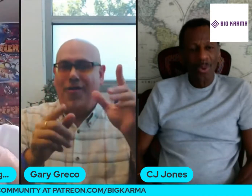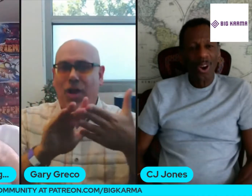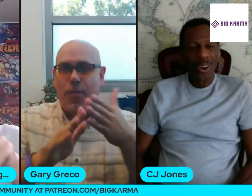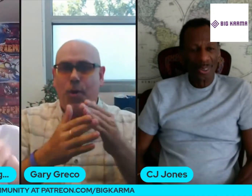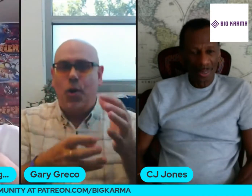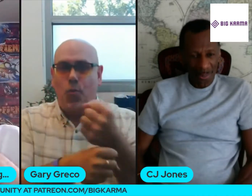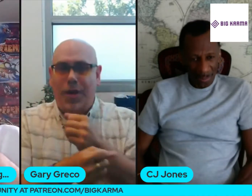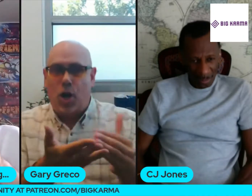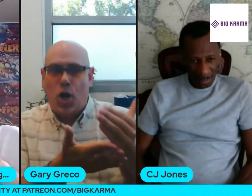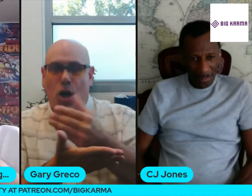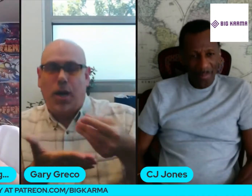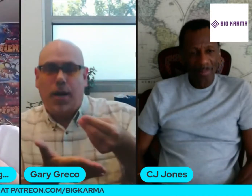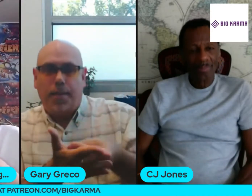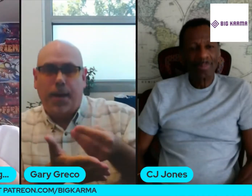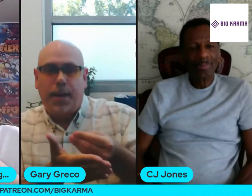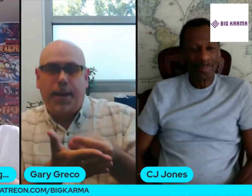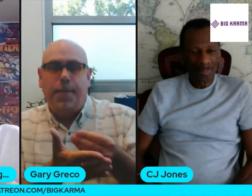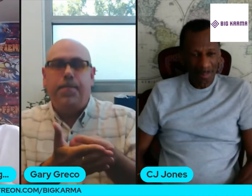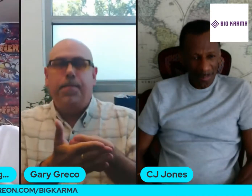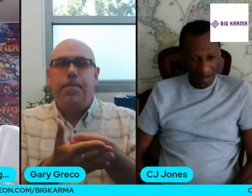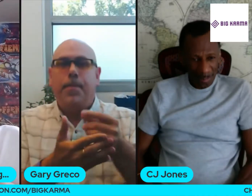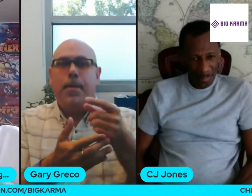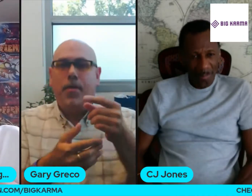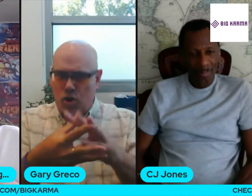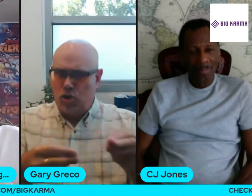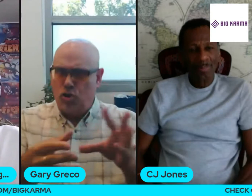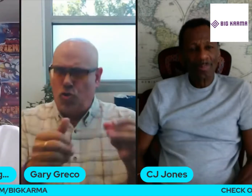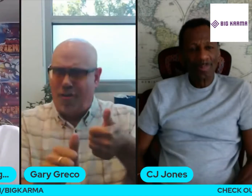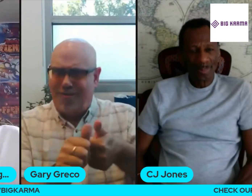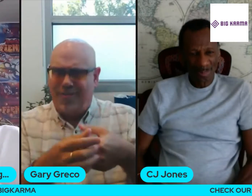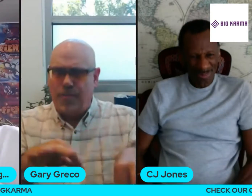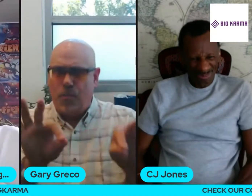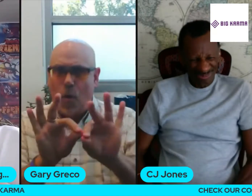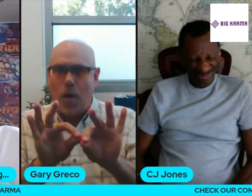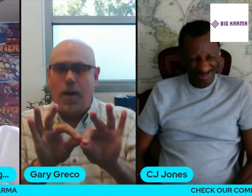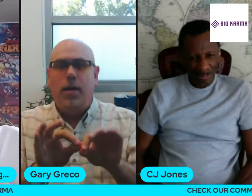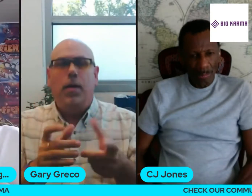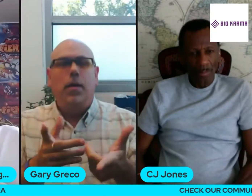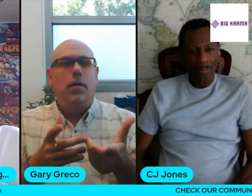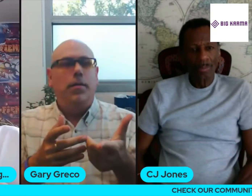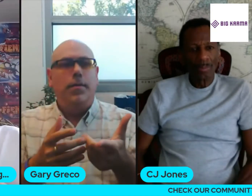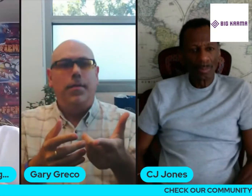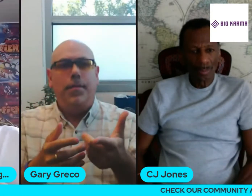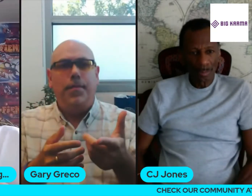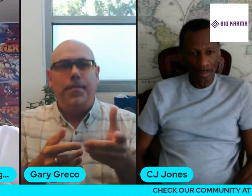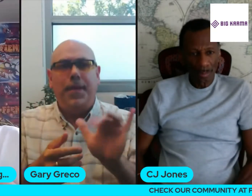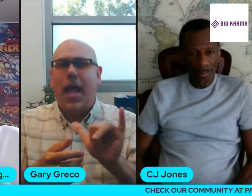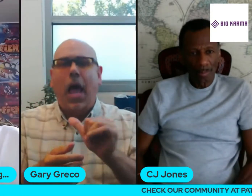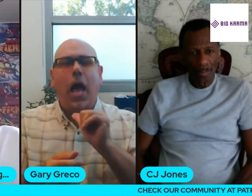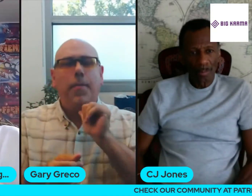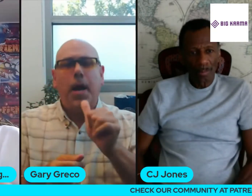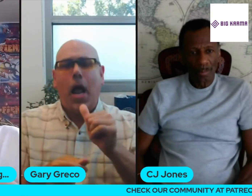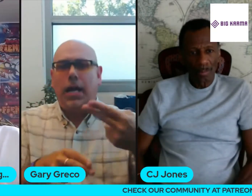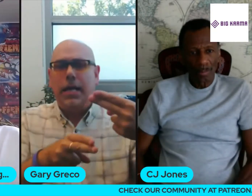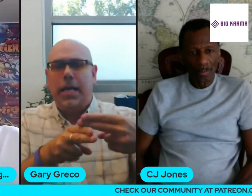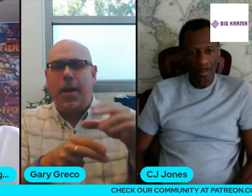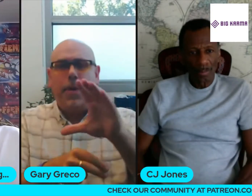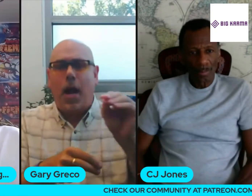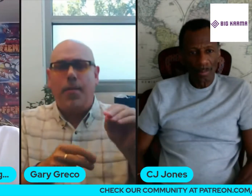you've heard this many stories of advertisers, I'm not going to name companies, but sponsors